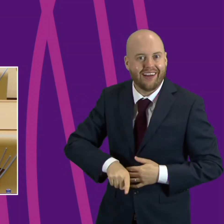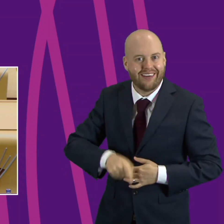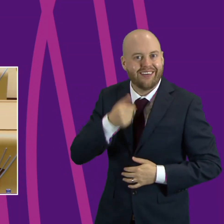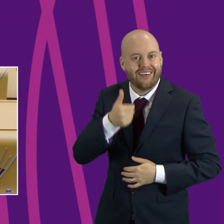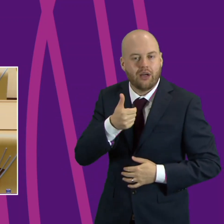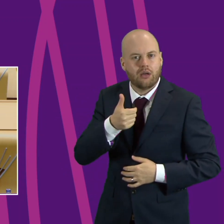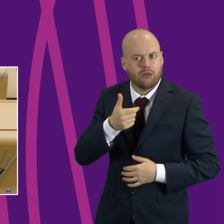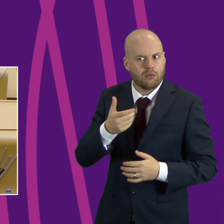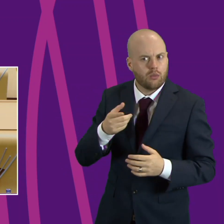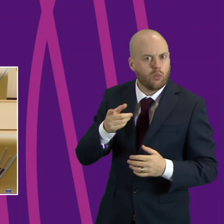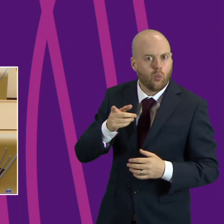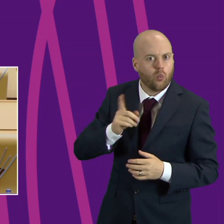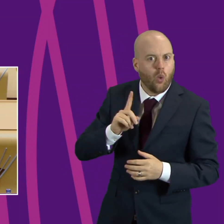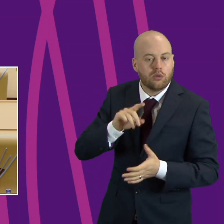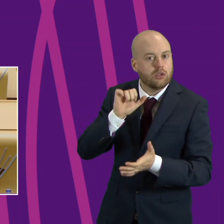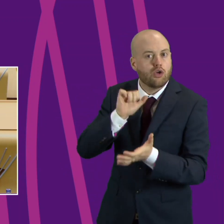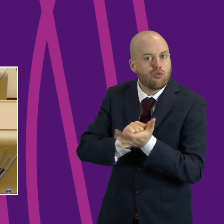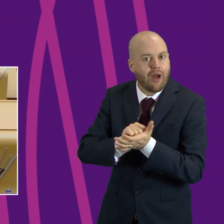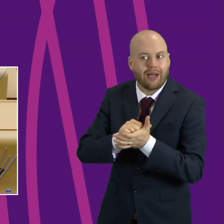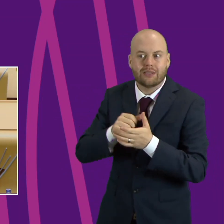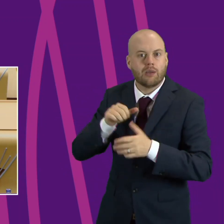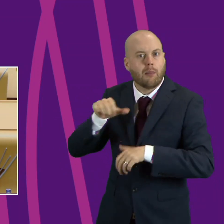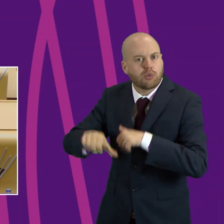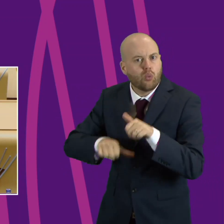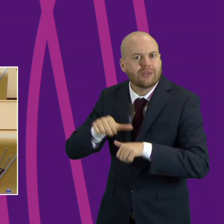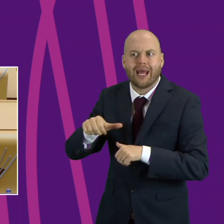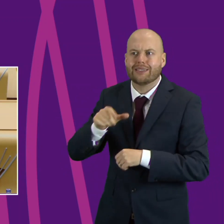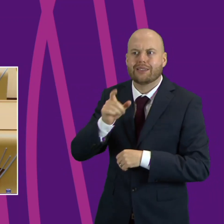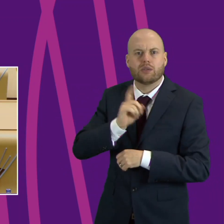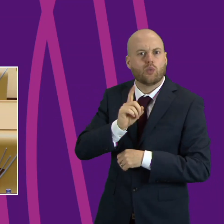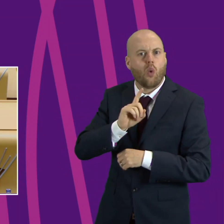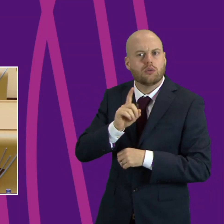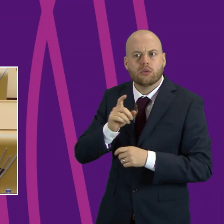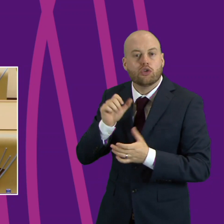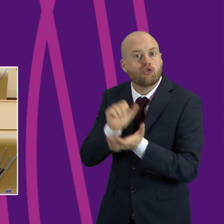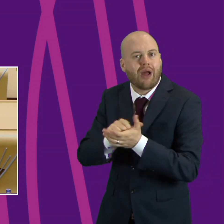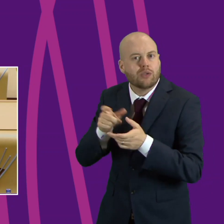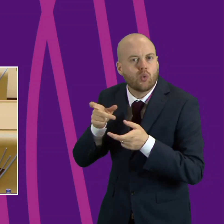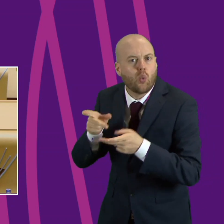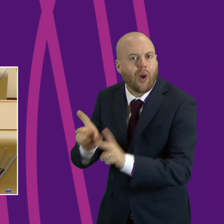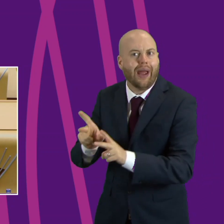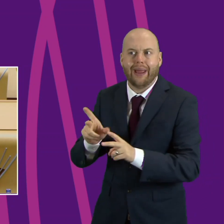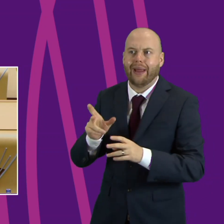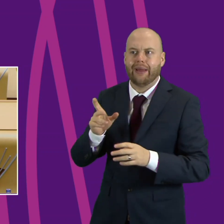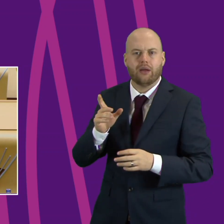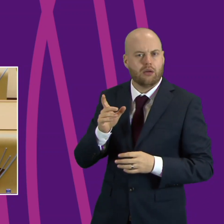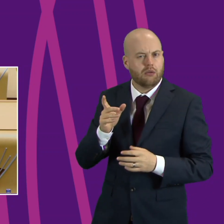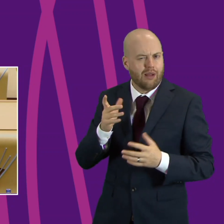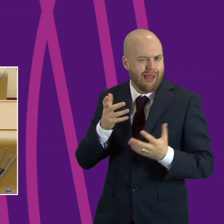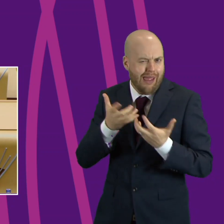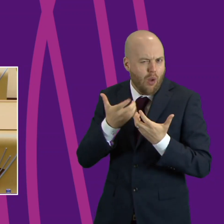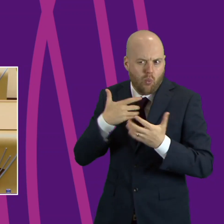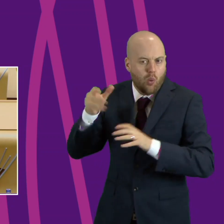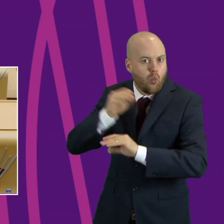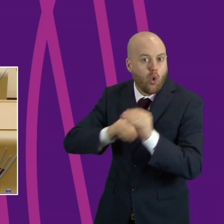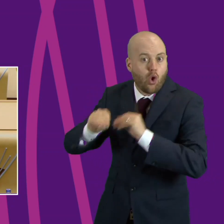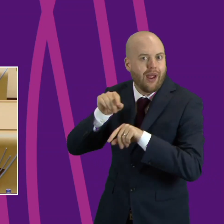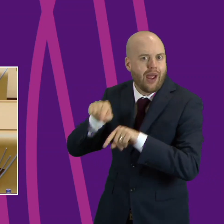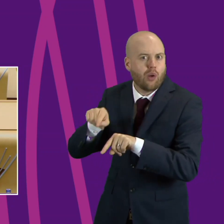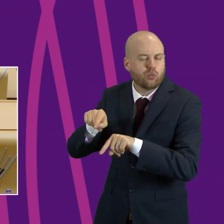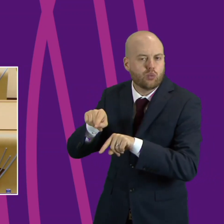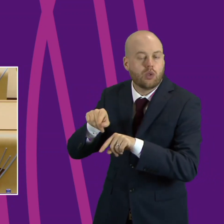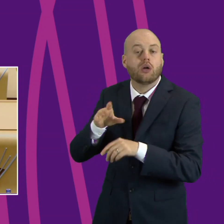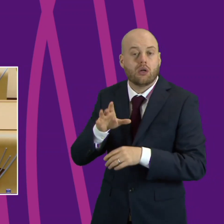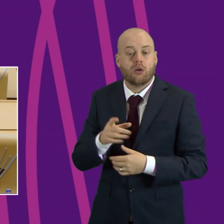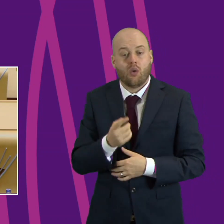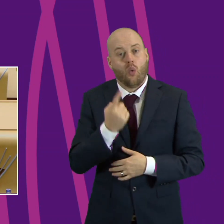there room to restart any of the paused NHS business as usual programmes. And our screening programmes